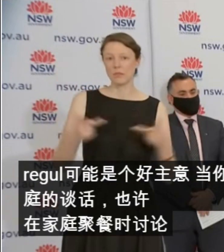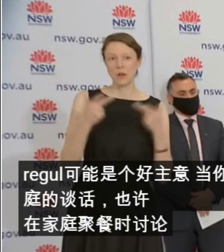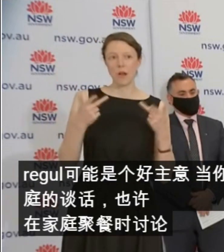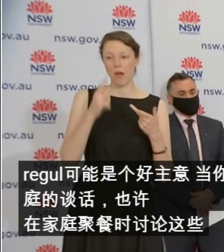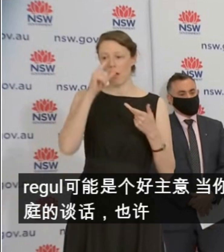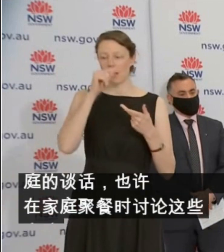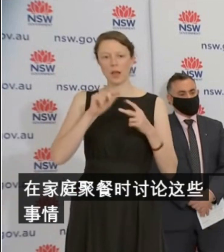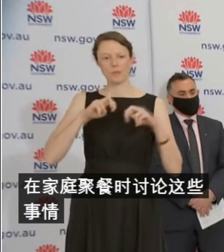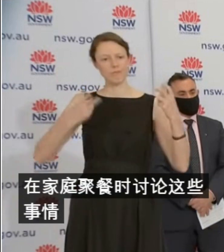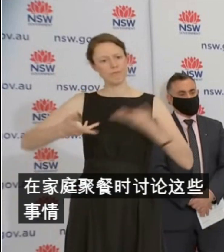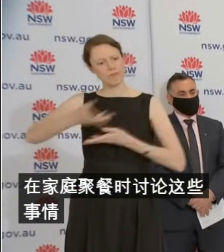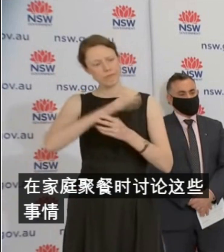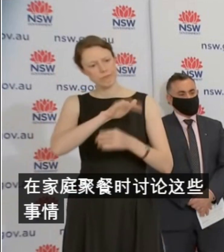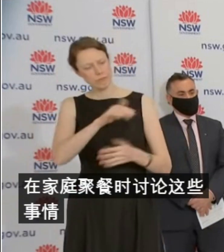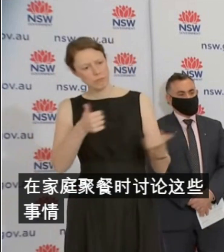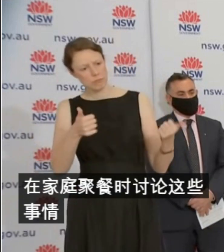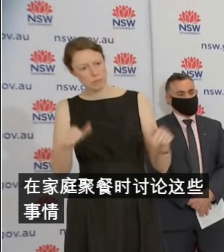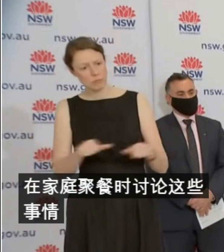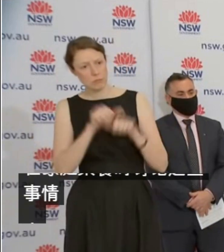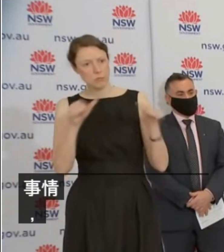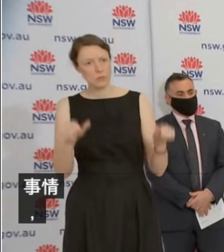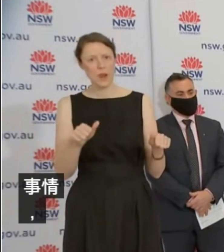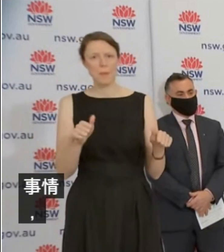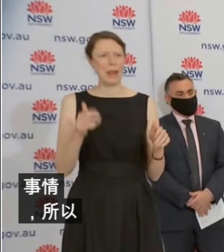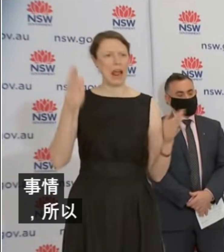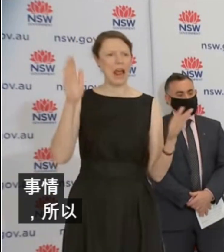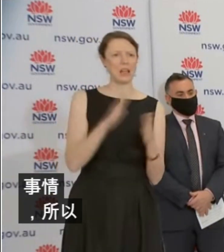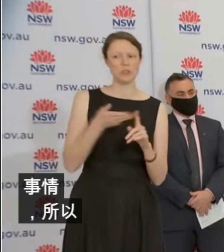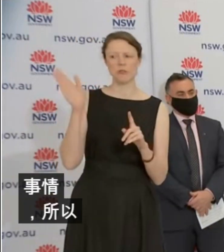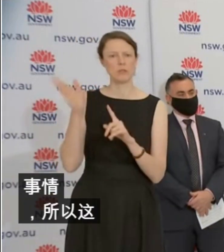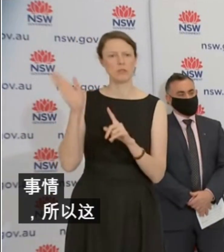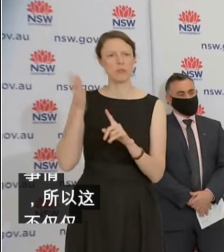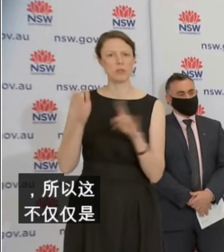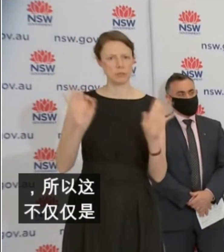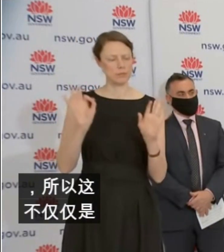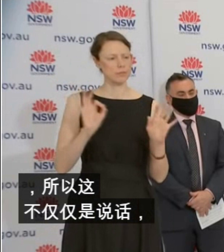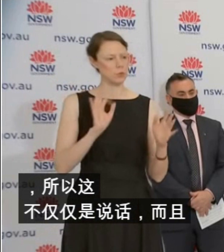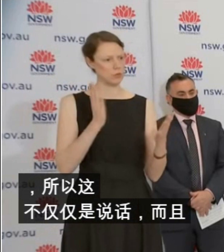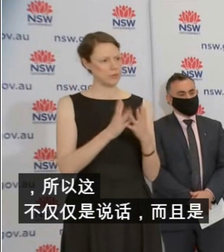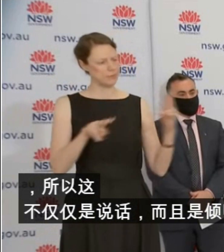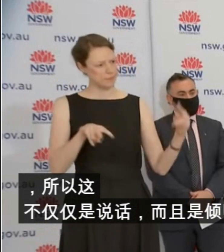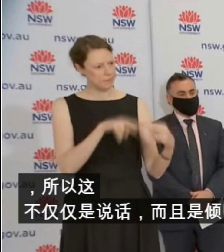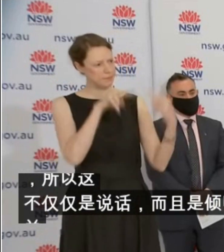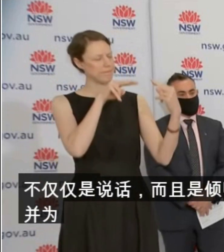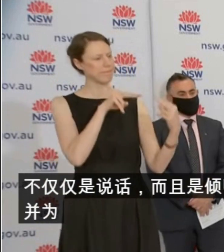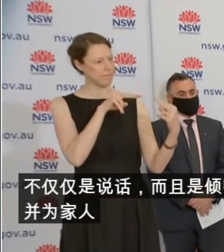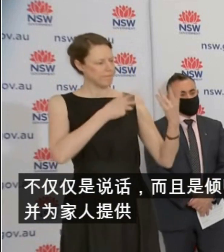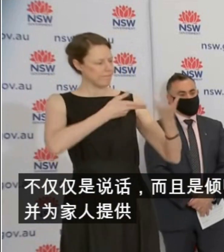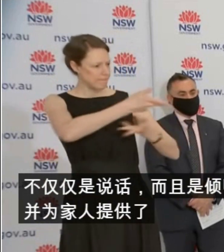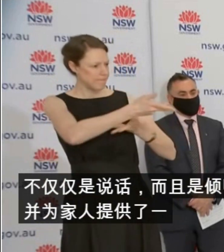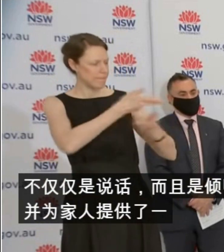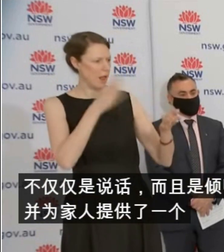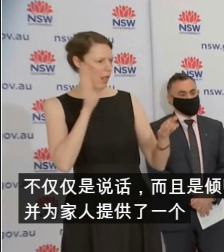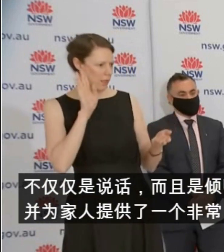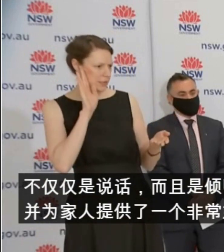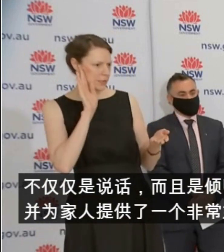to discuss these things when you're less likely to be distracted by other things. And so it's not just talking, it's listening and giving a really